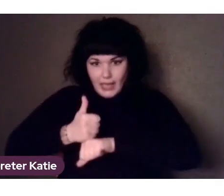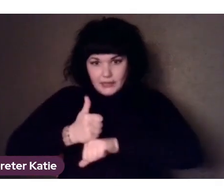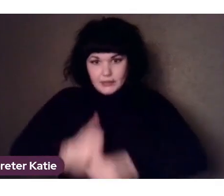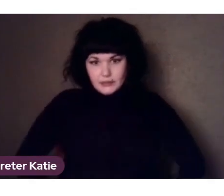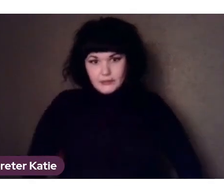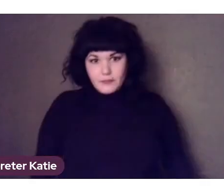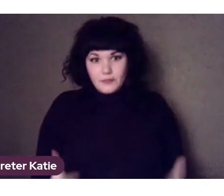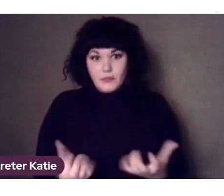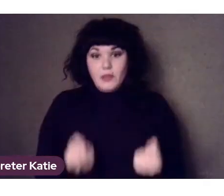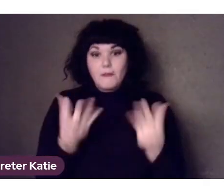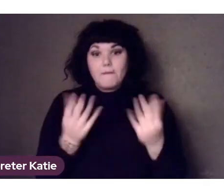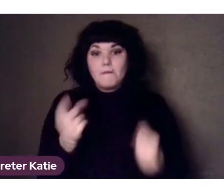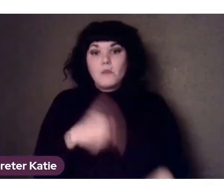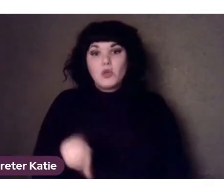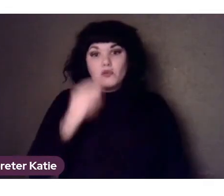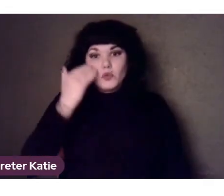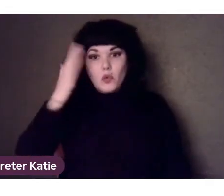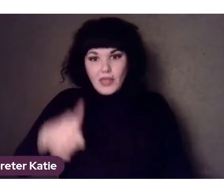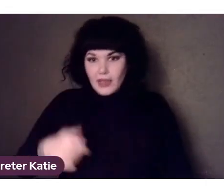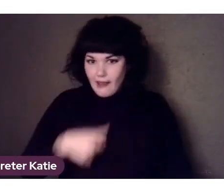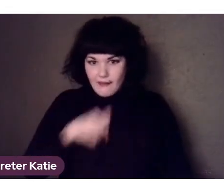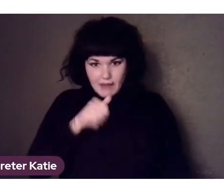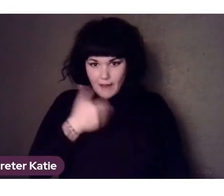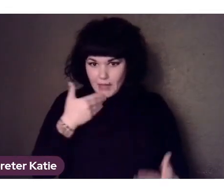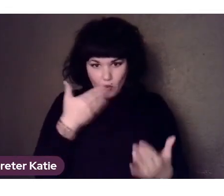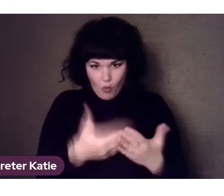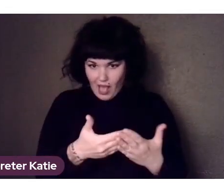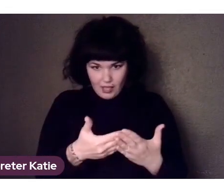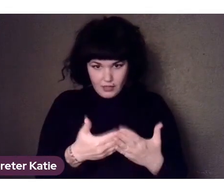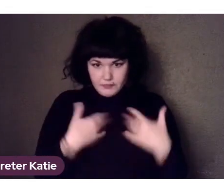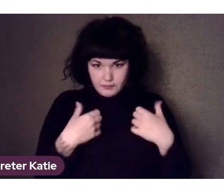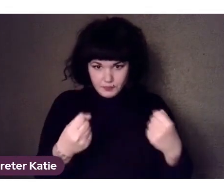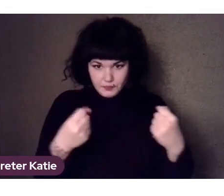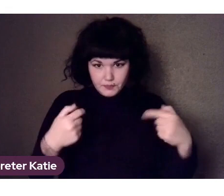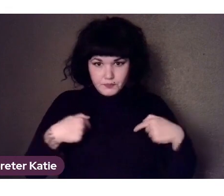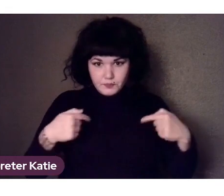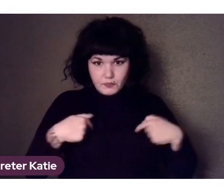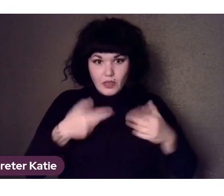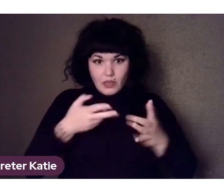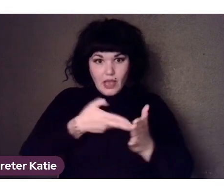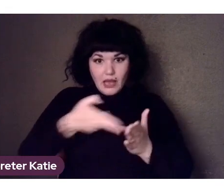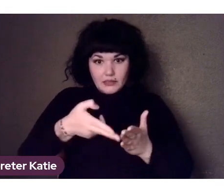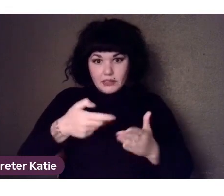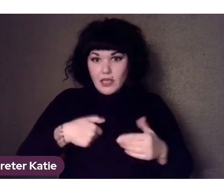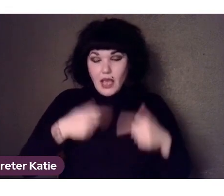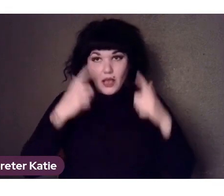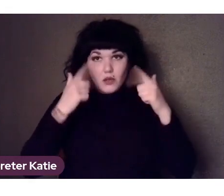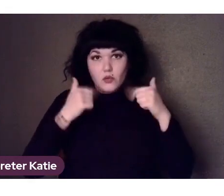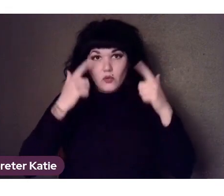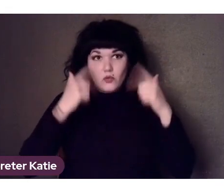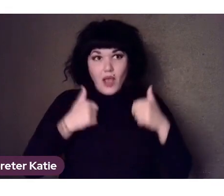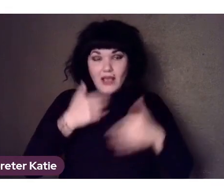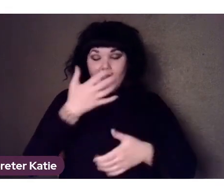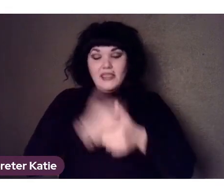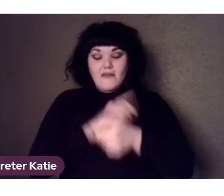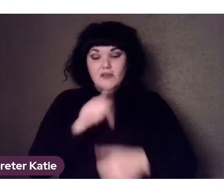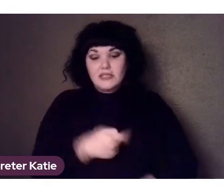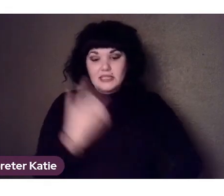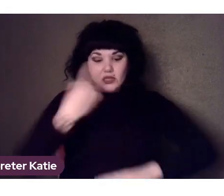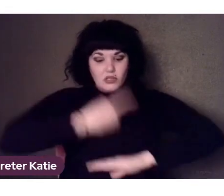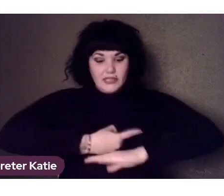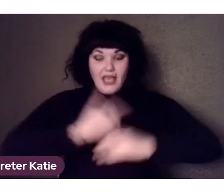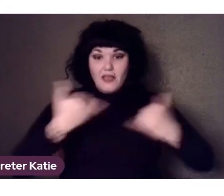Many of you know that I have not been well. To be honest, I cried every single day this summer, at least